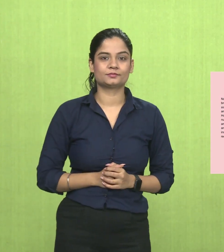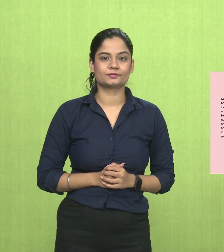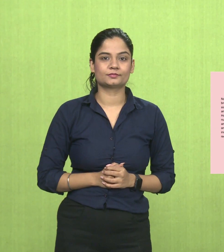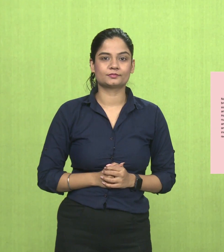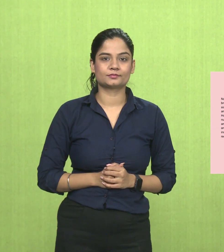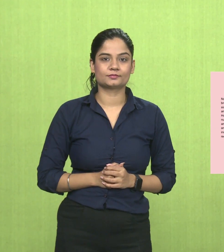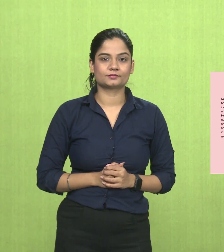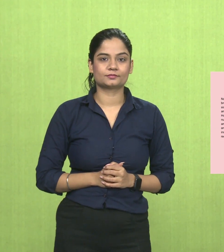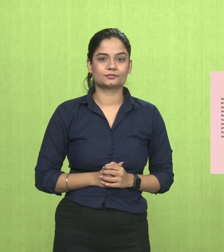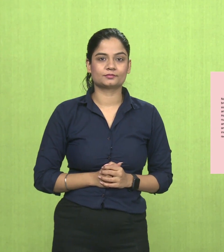for speedy recovery.